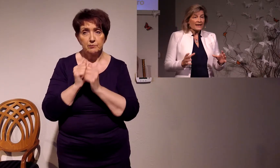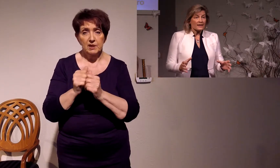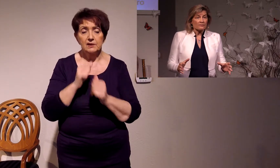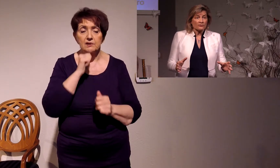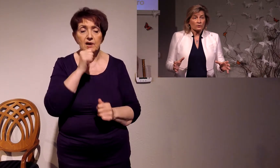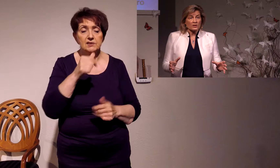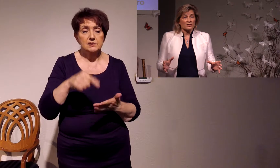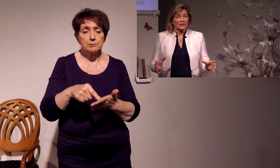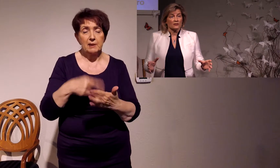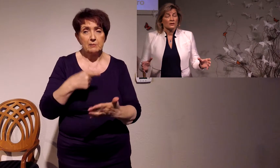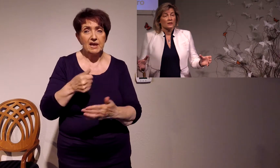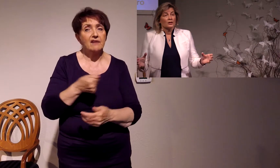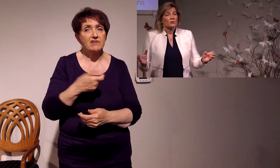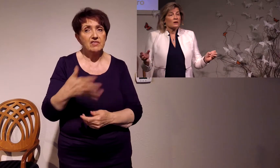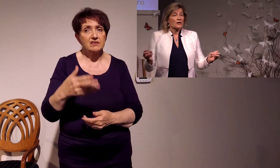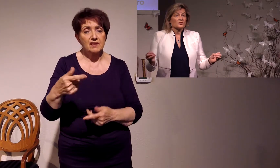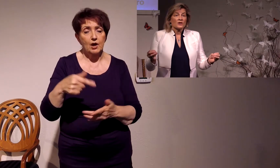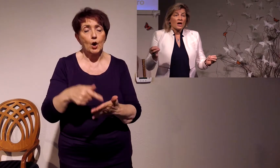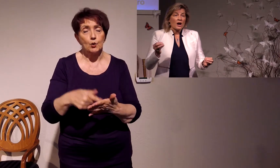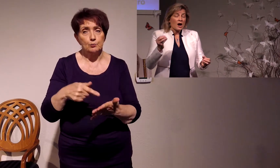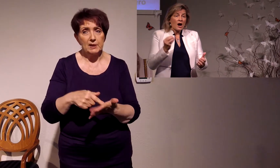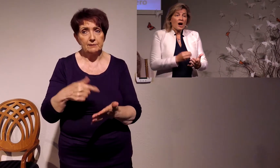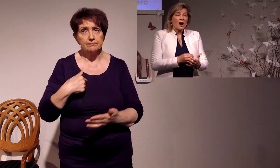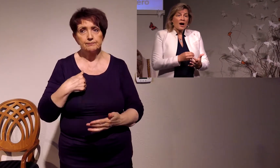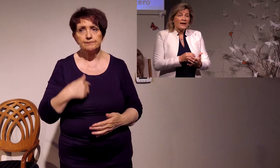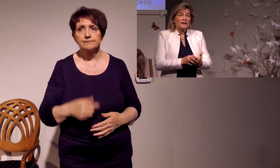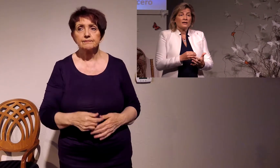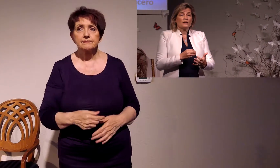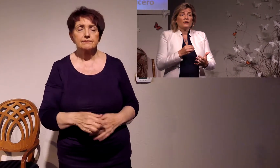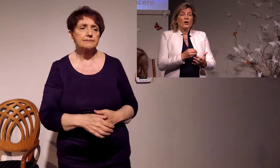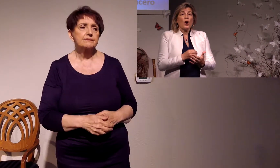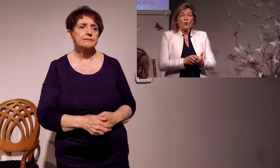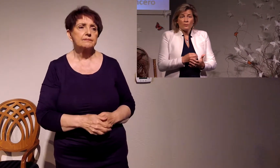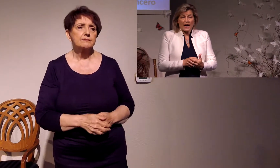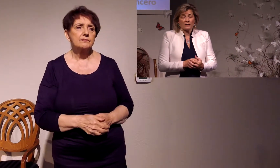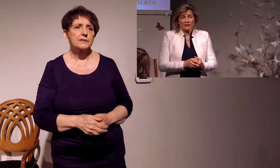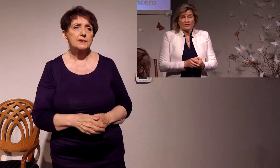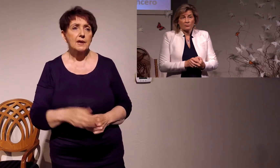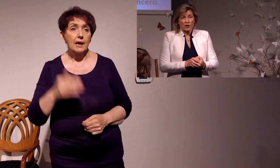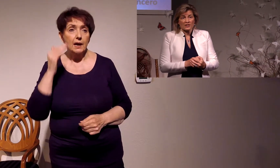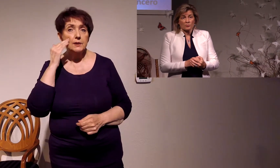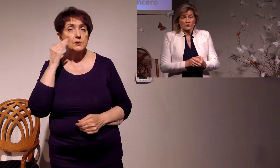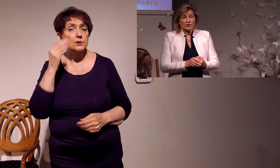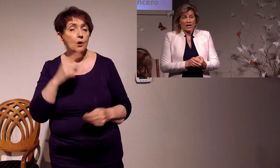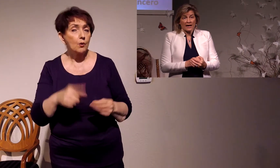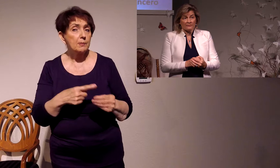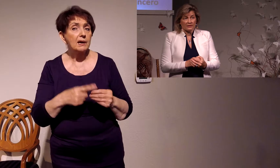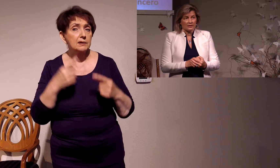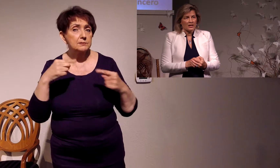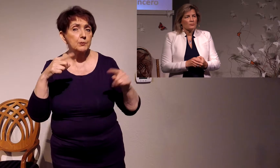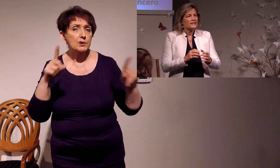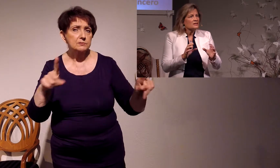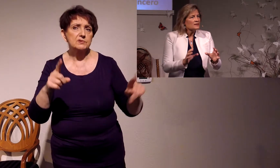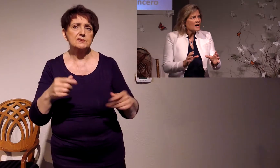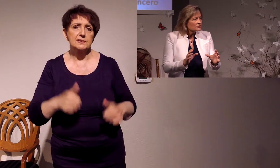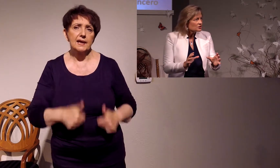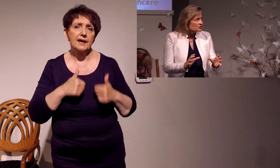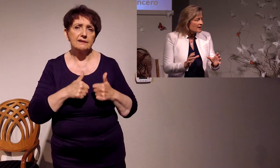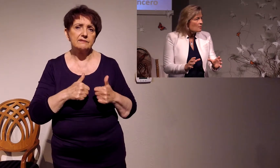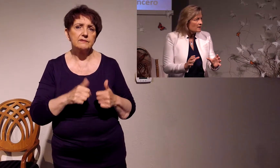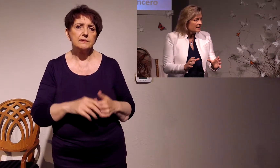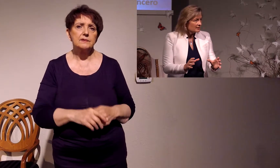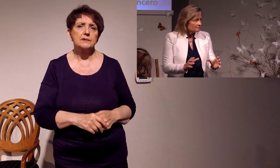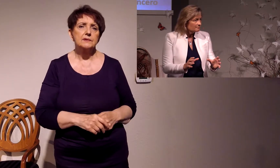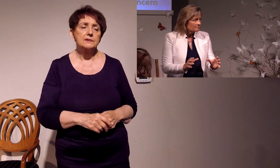So I say that for a reason, because I know about living a prosperous life, but it's not